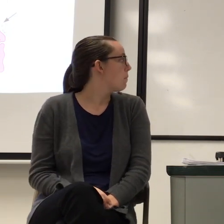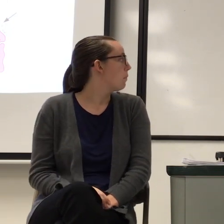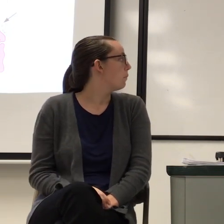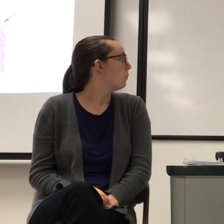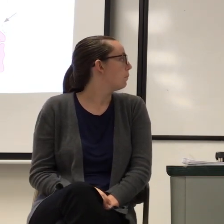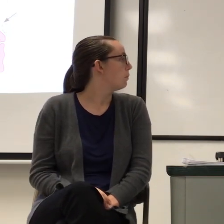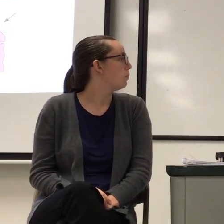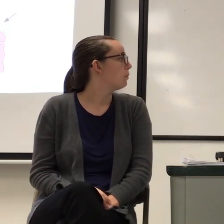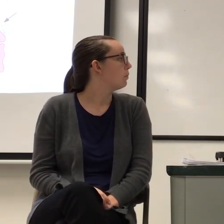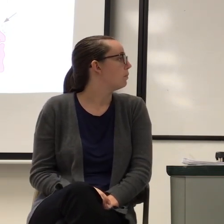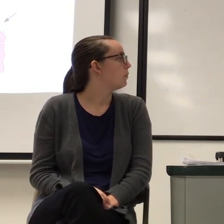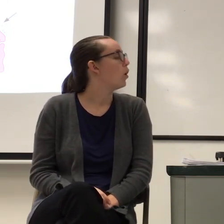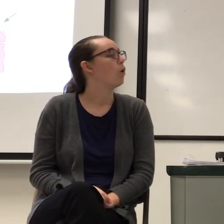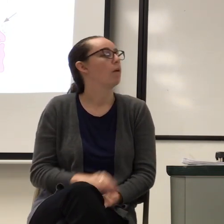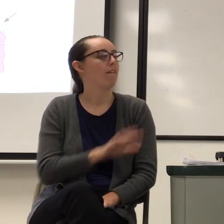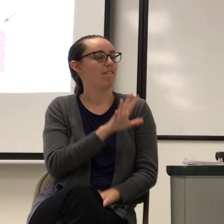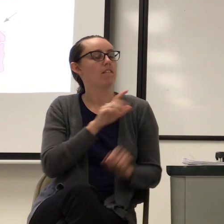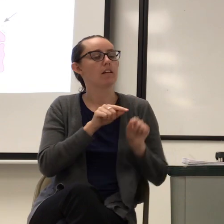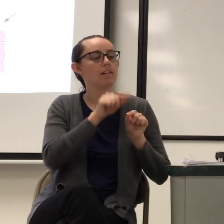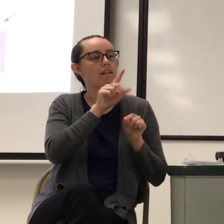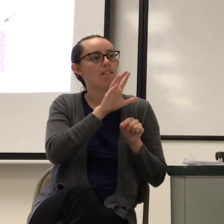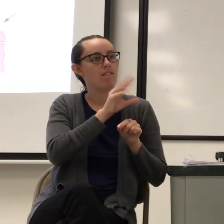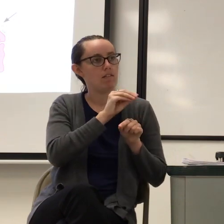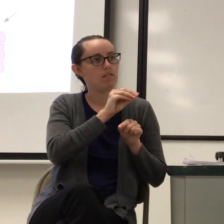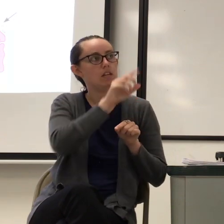Here I'll go 0, 10,